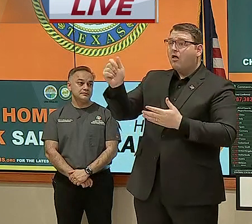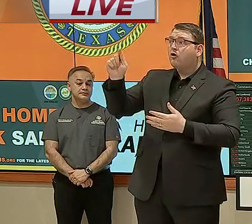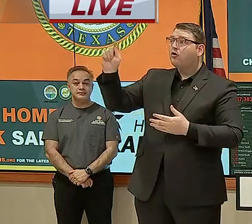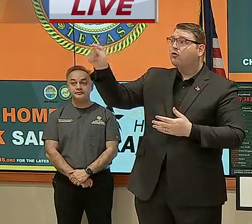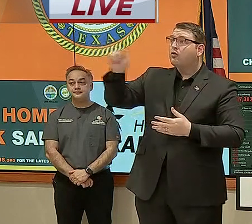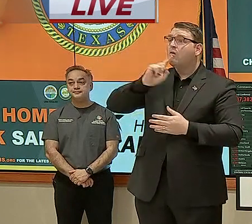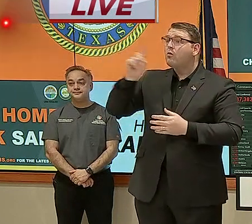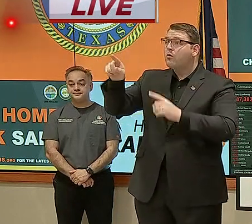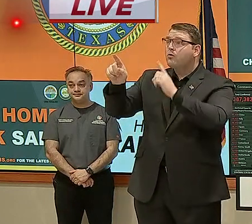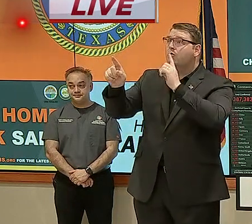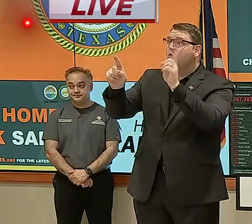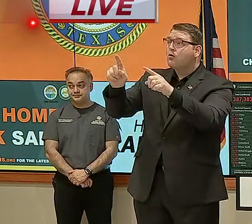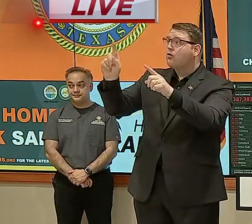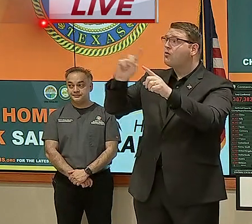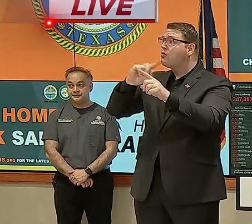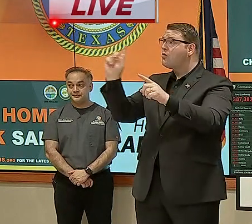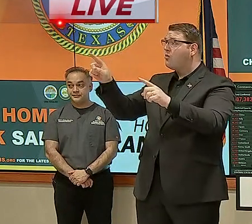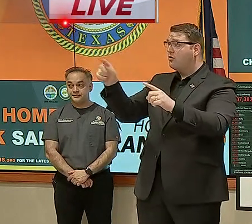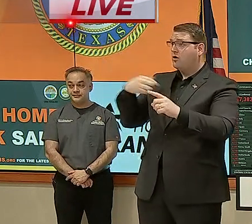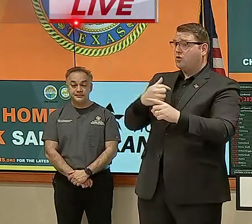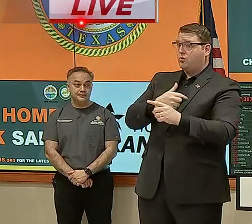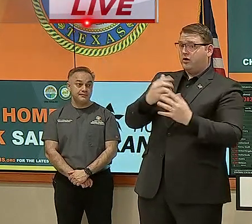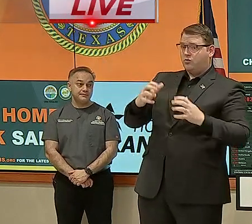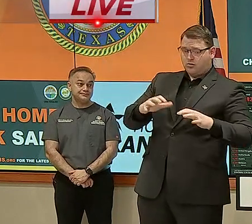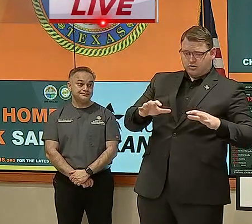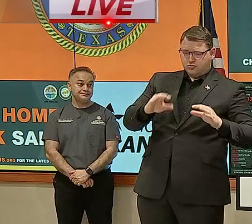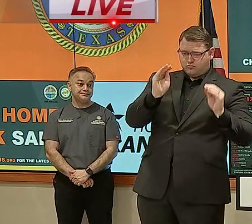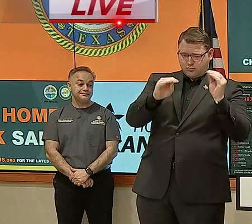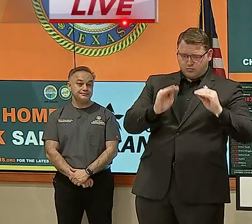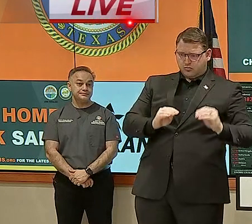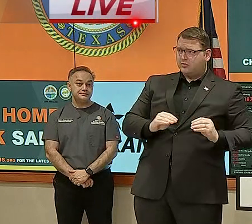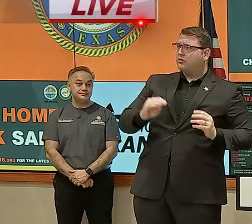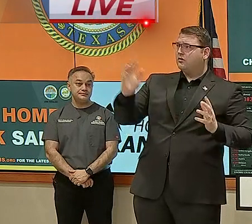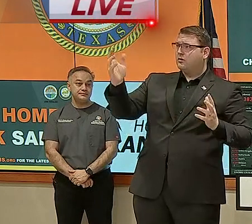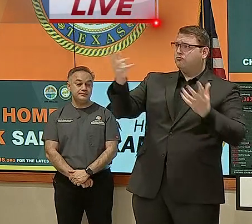we're not contradicting anything.